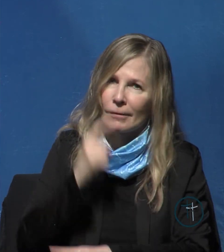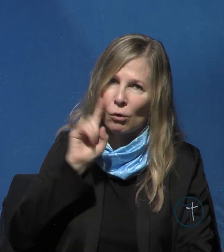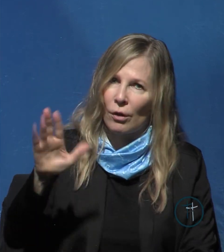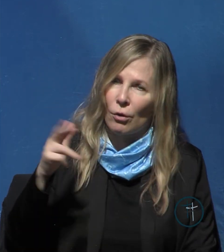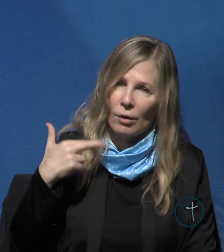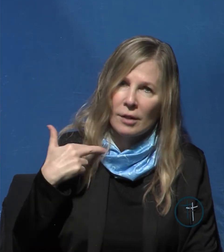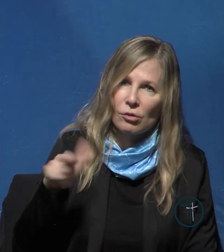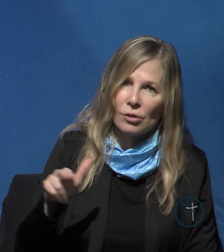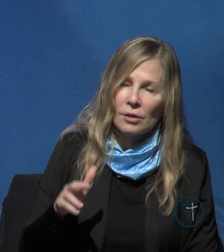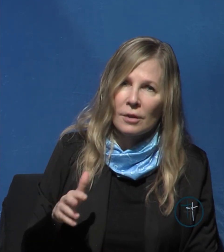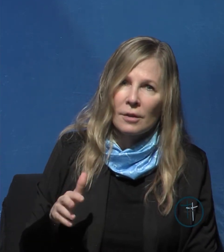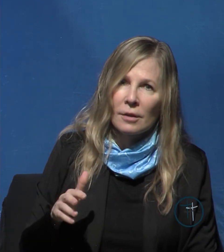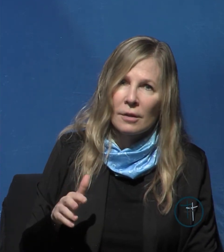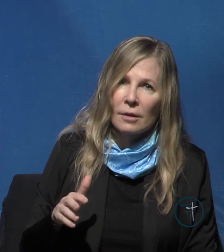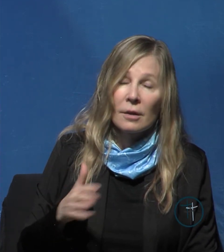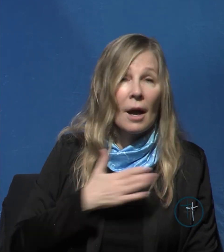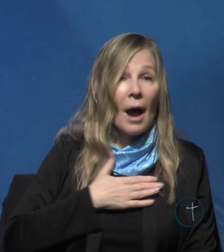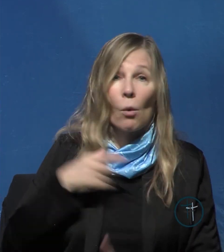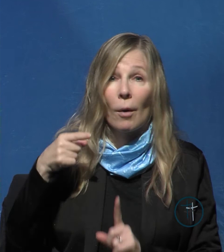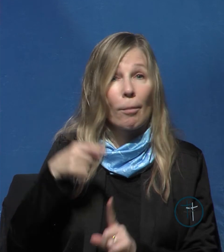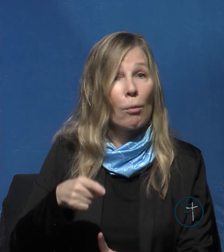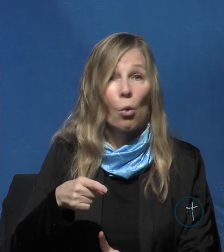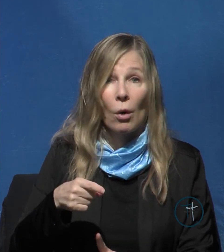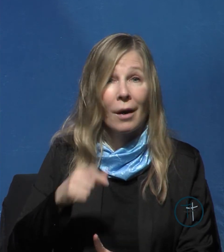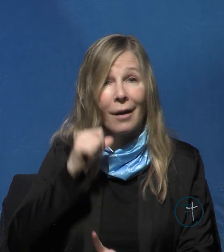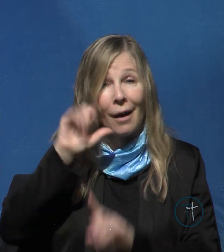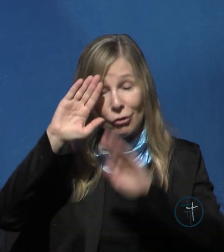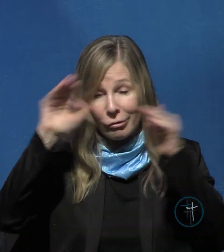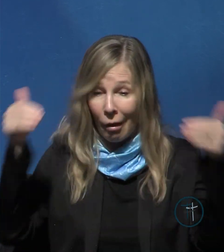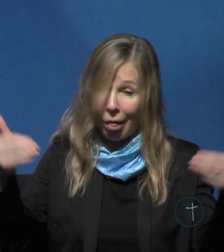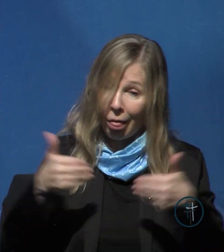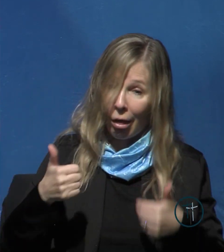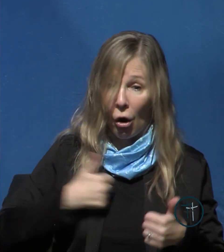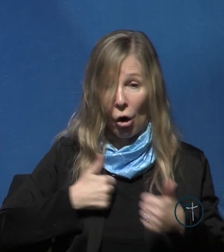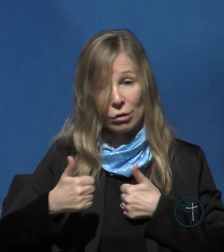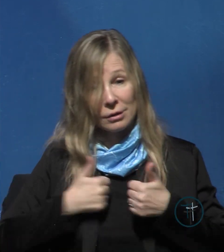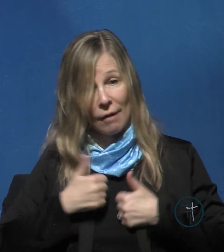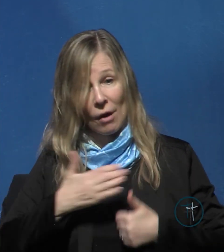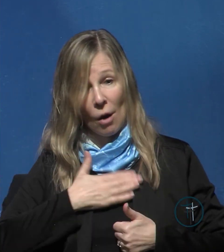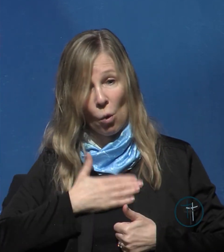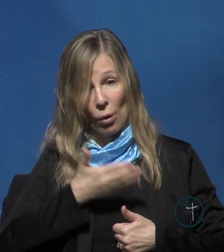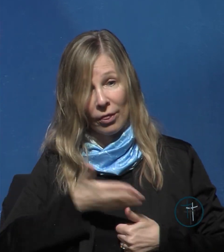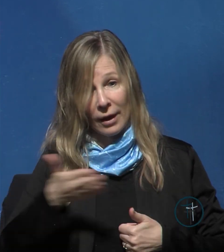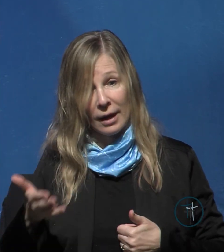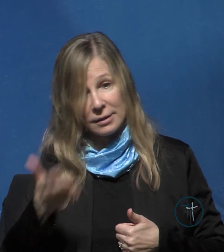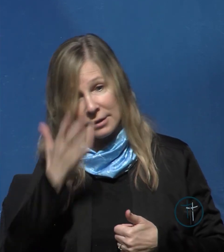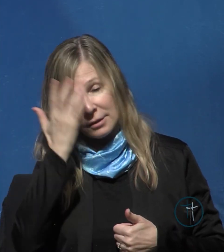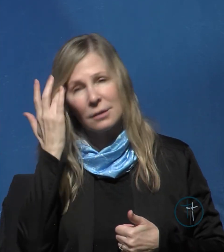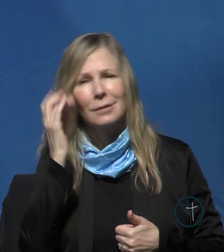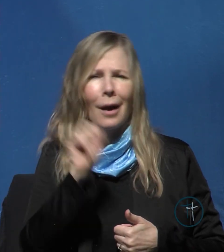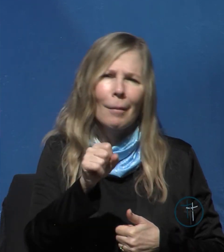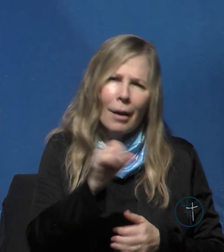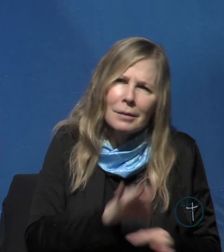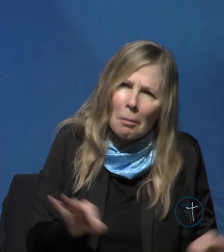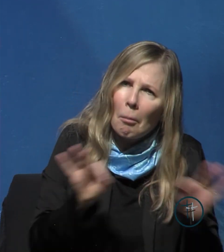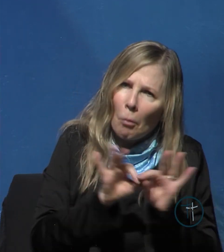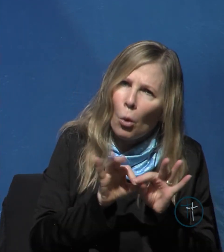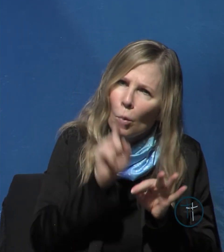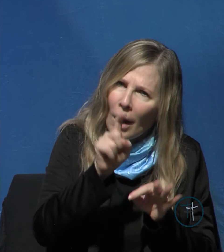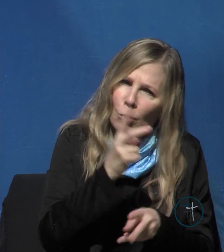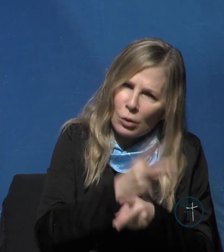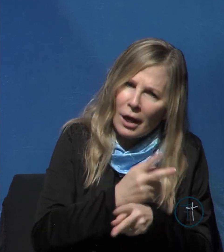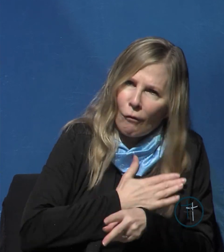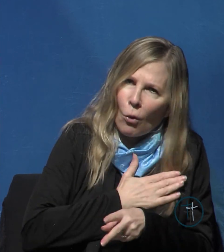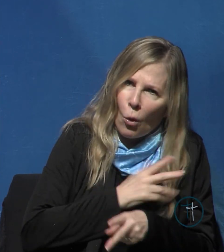The point for us is we need to take the focus off of ourselves and our own affairs, not that they're not important, not that we don't have to be good stewards of our